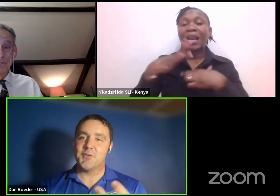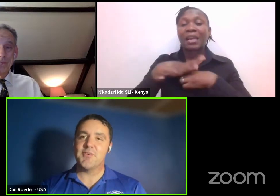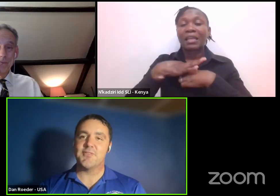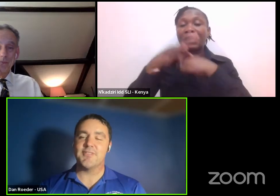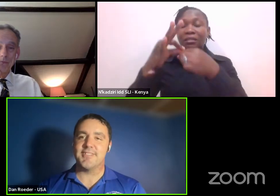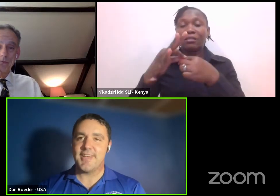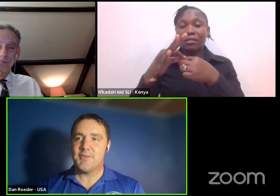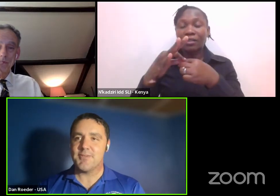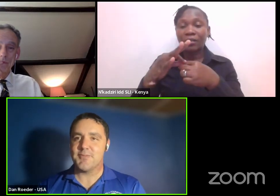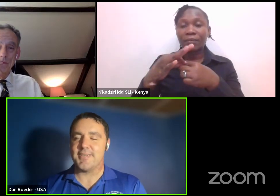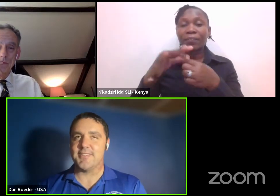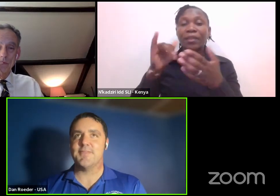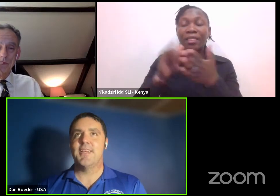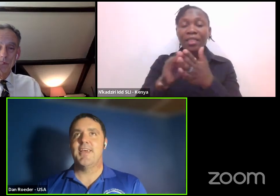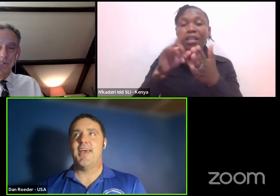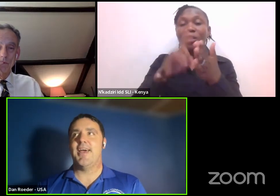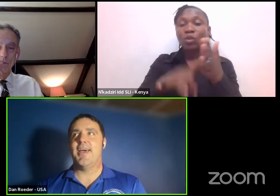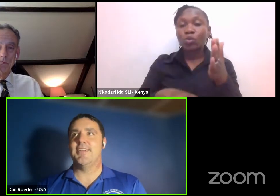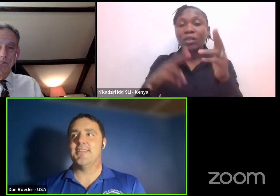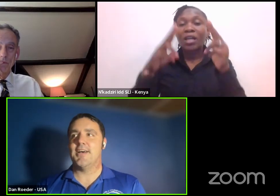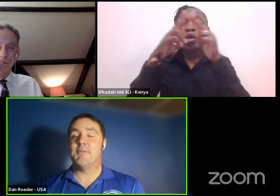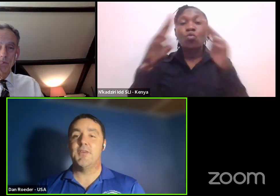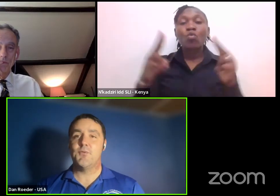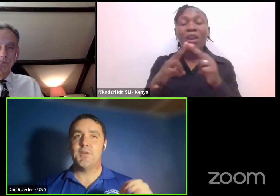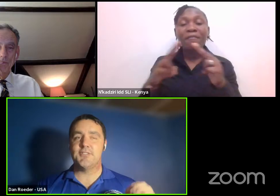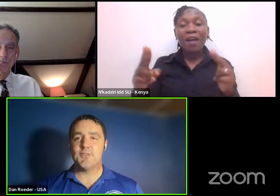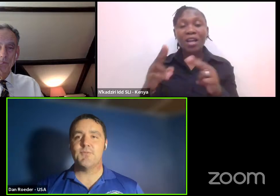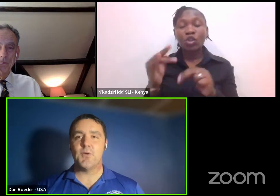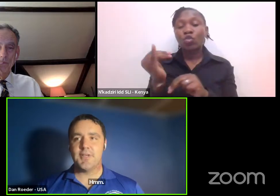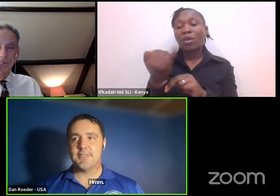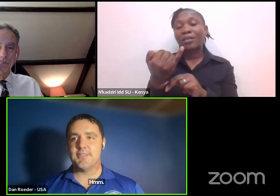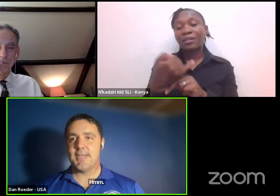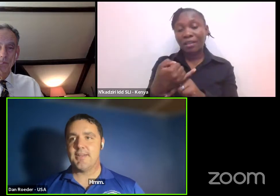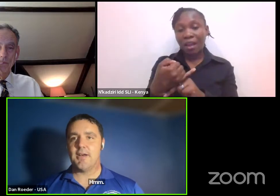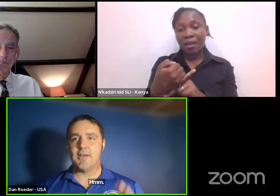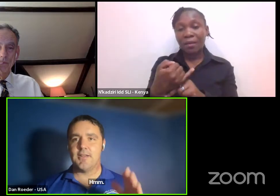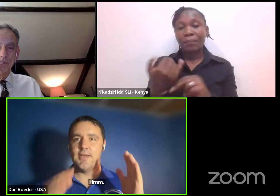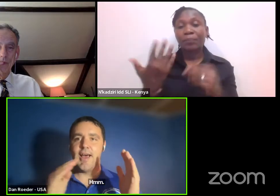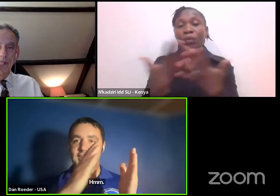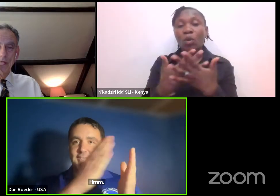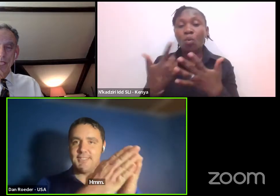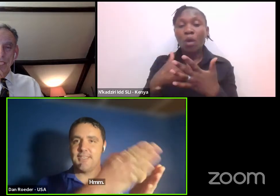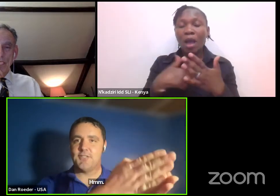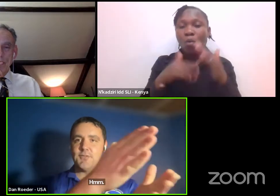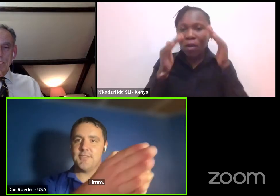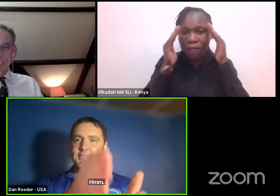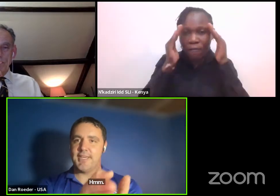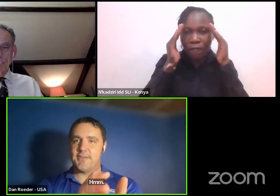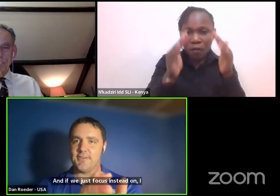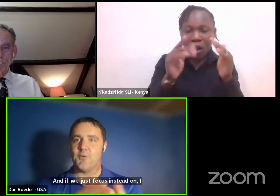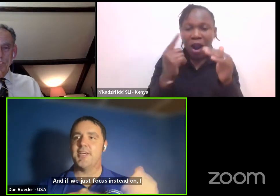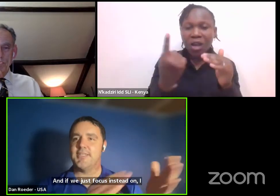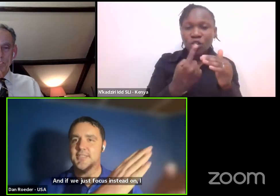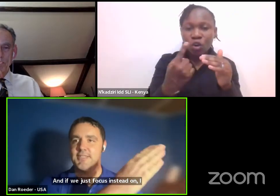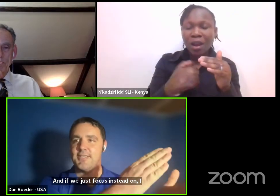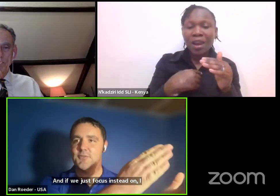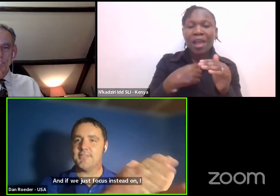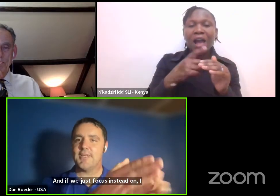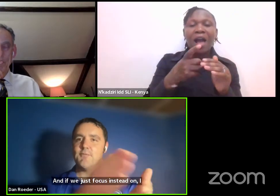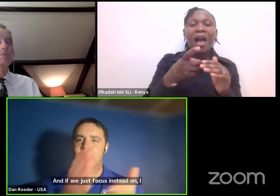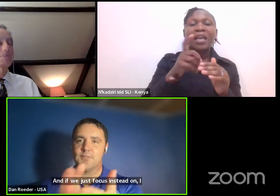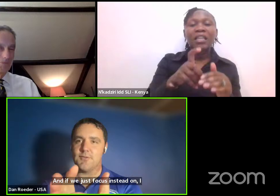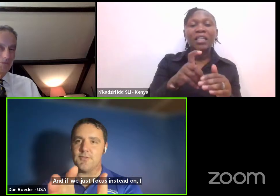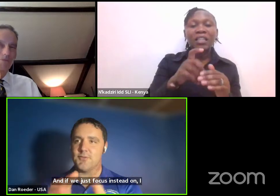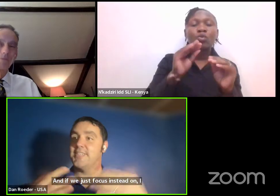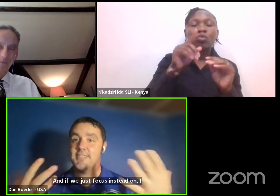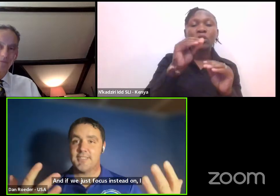that's from a universal design perspective. And if we just focus instead on, I need to teach you this standard, or I need to teach you this